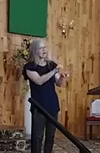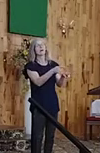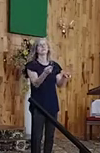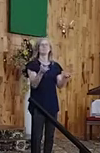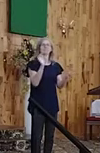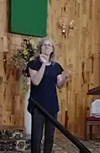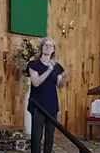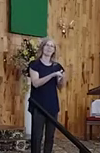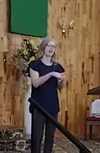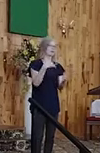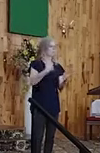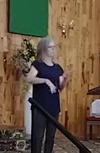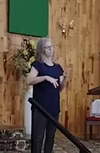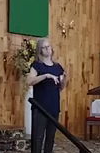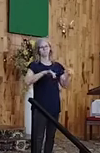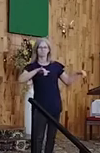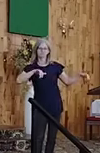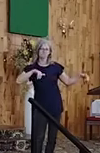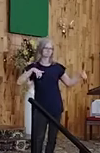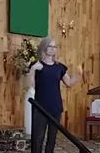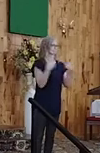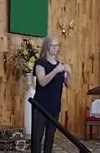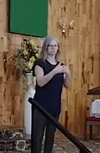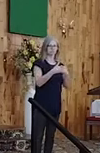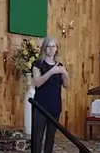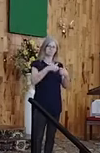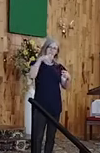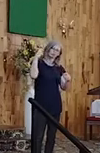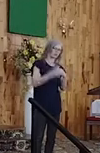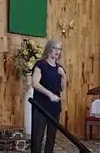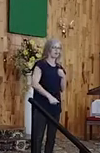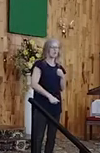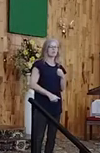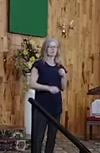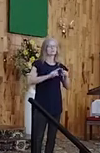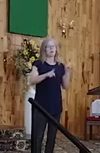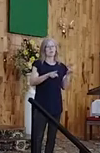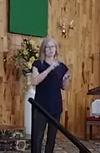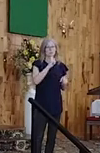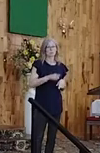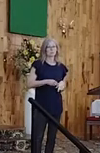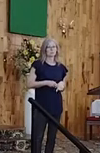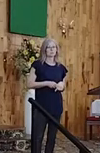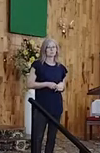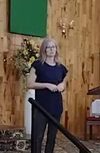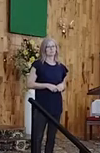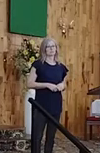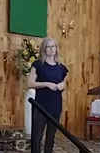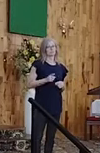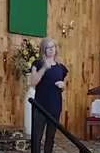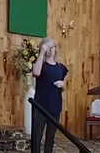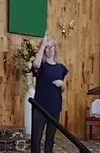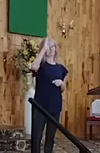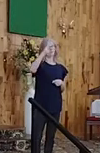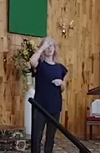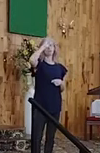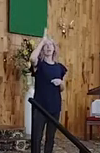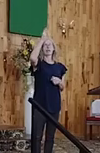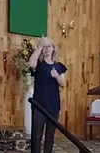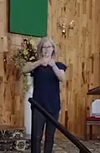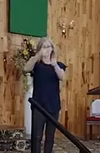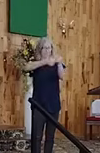a tremendous challenge, a great difficulty, but it is the truth. God created each